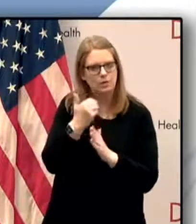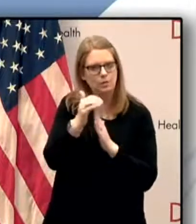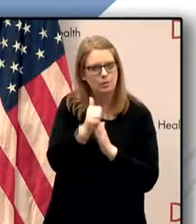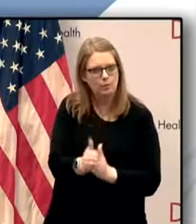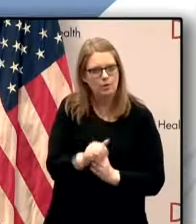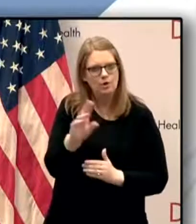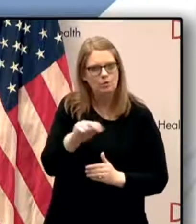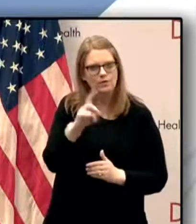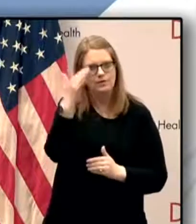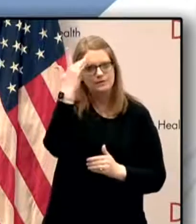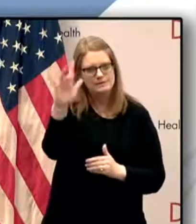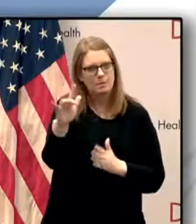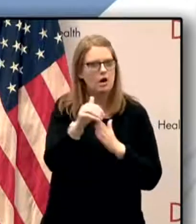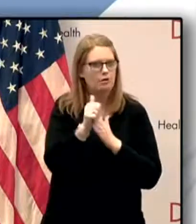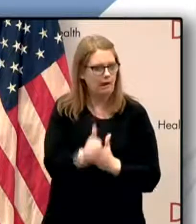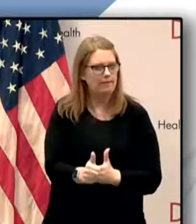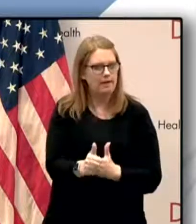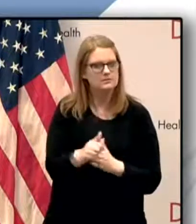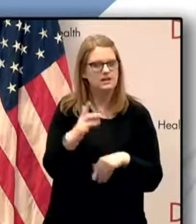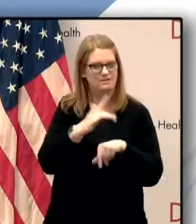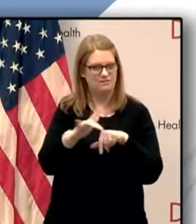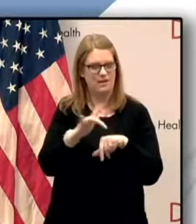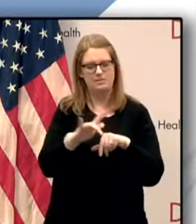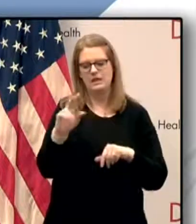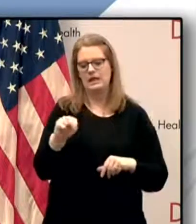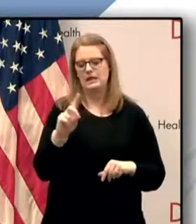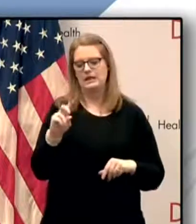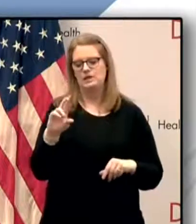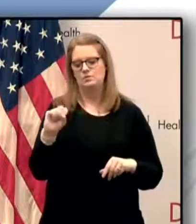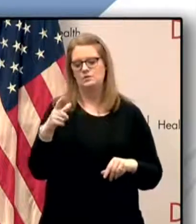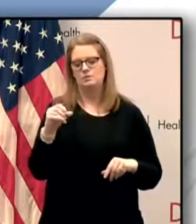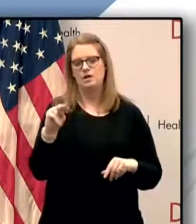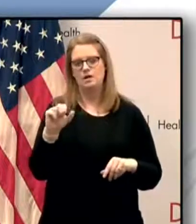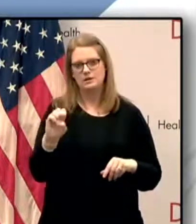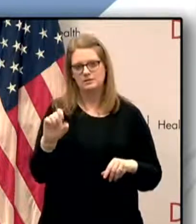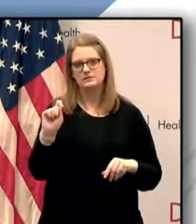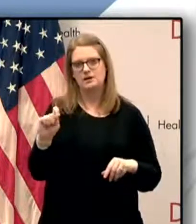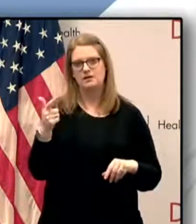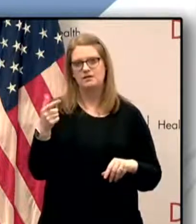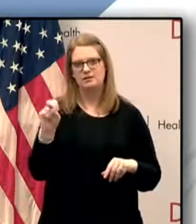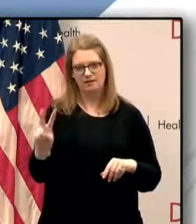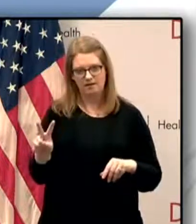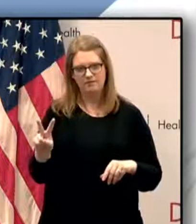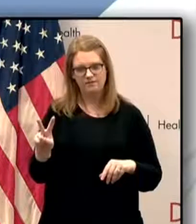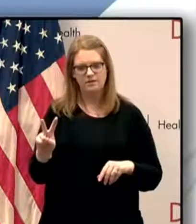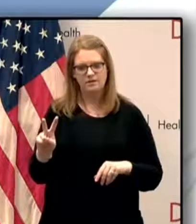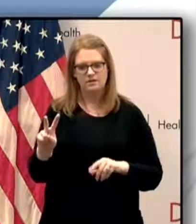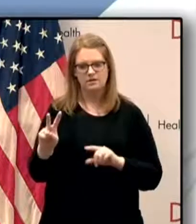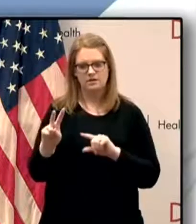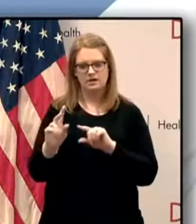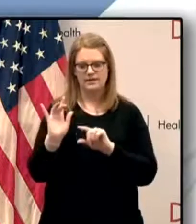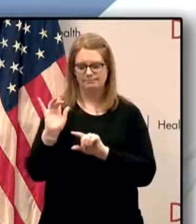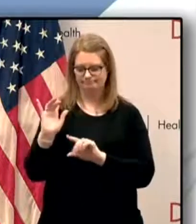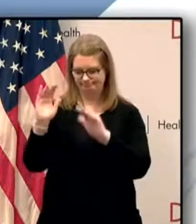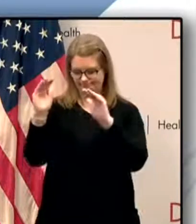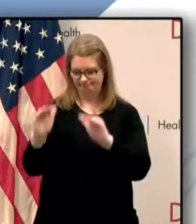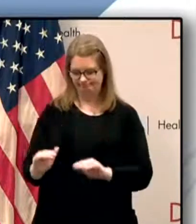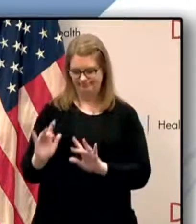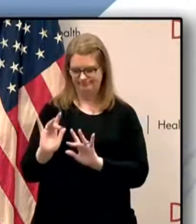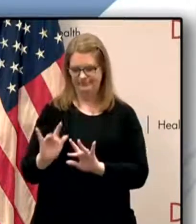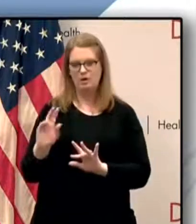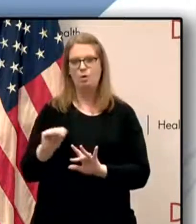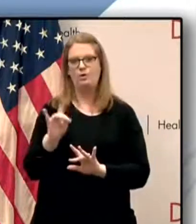Smart guidelines. They're available on ndresponse.gov, and then click down till you find the North Dakota Smart